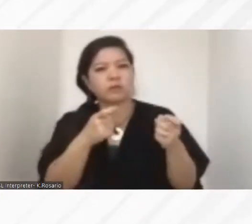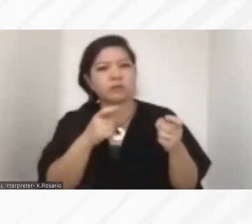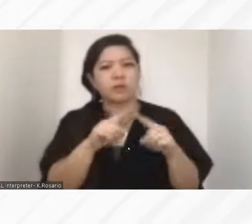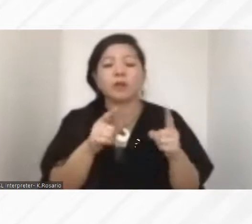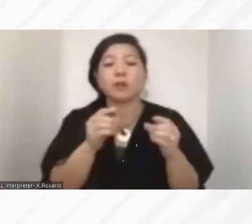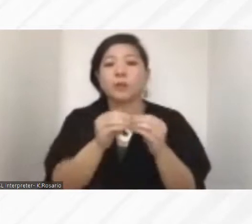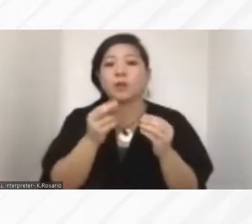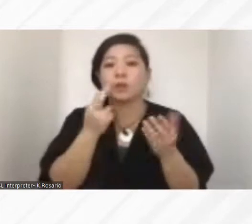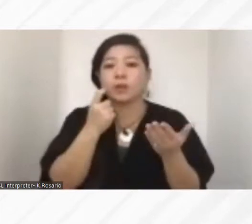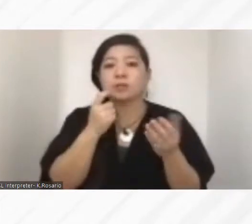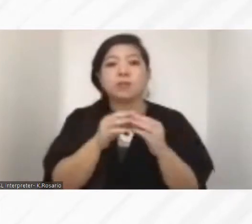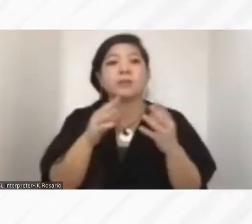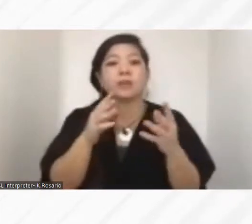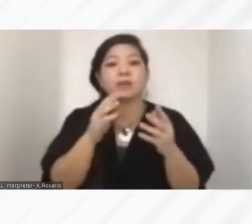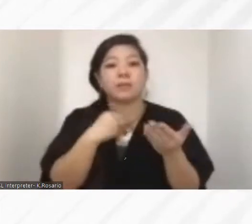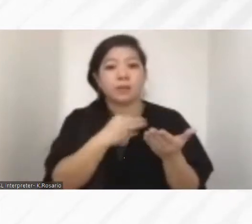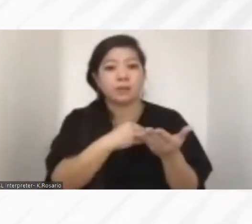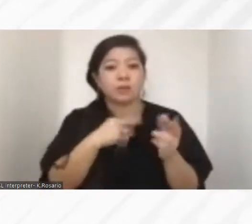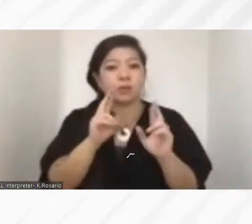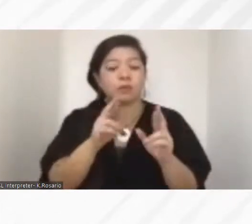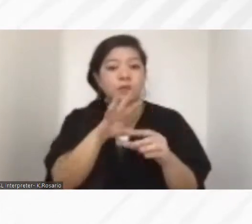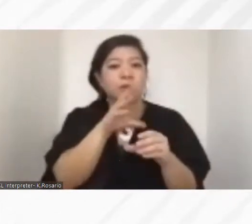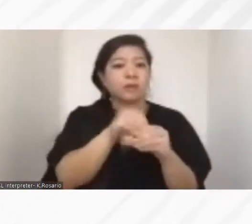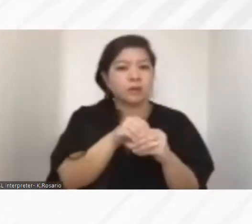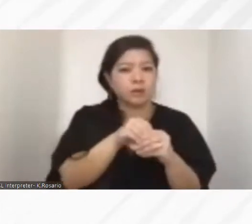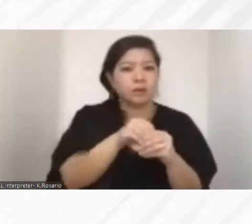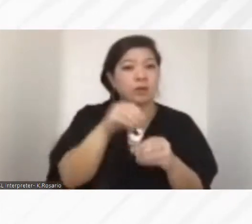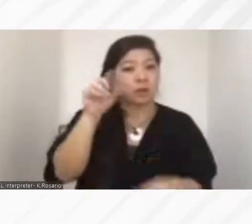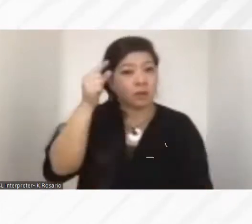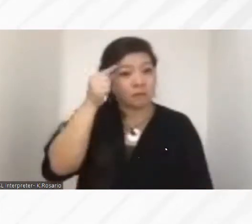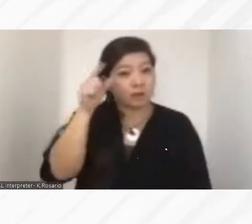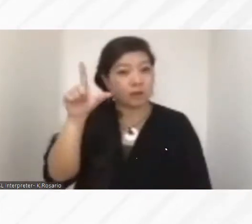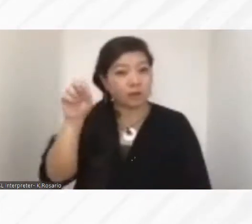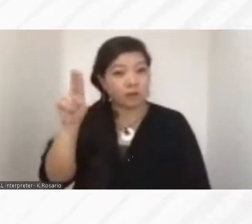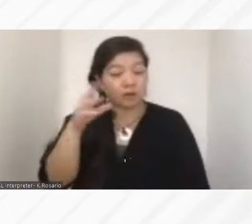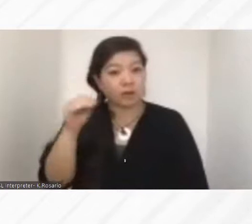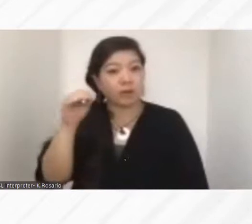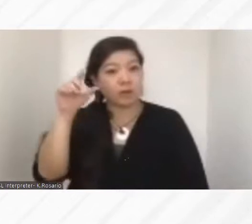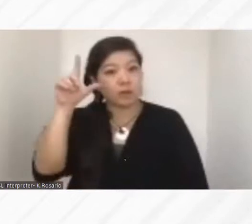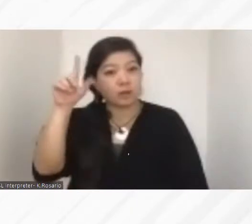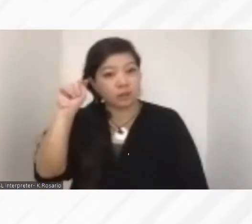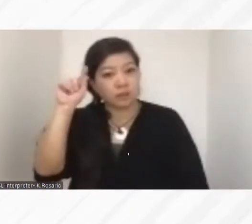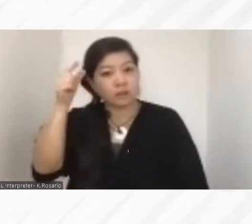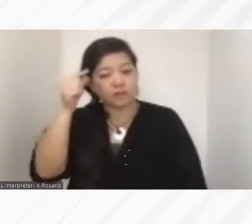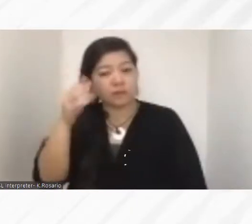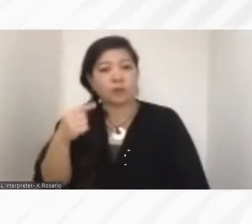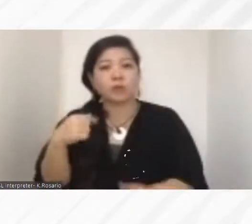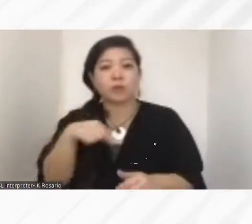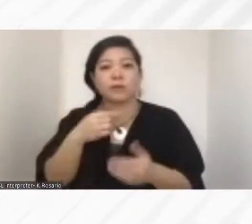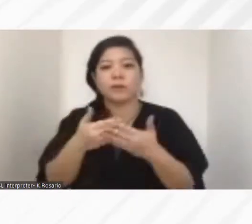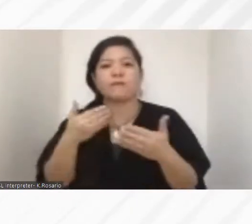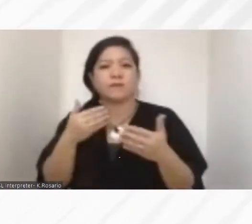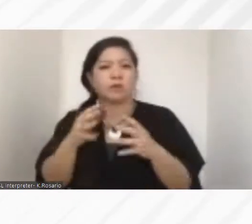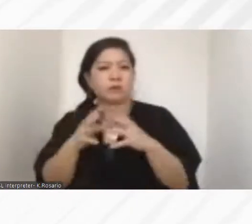many members of the response team, including Governor Lulian Guerrero and Lieutenant Governor Joshua Tenorio, were an audience before a